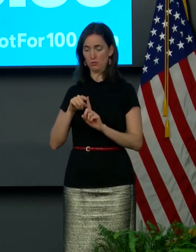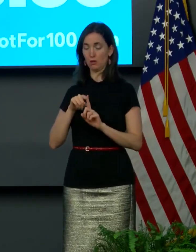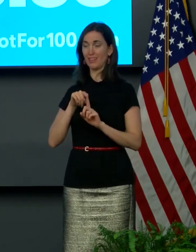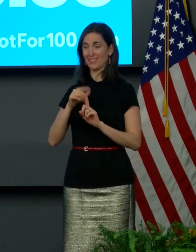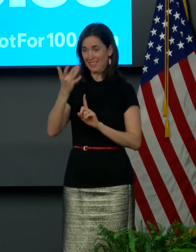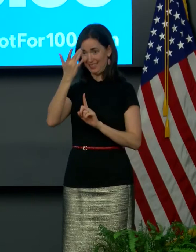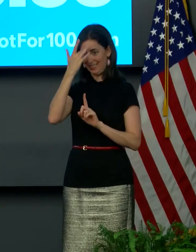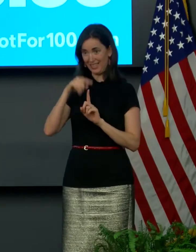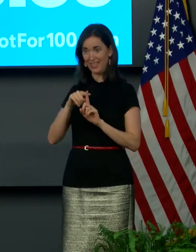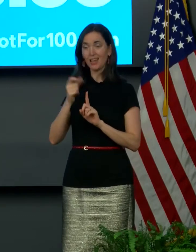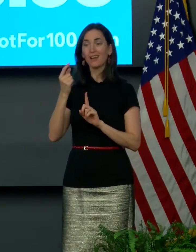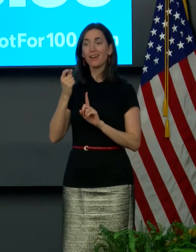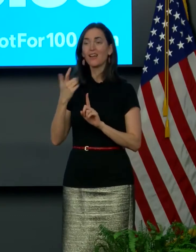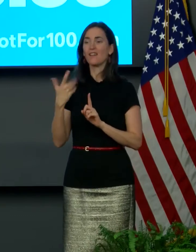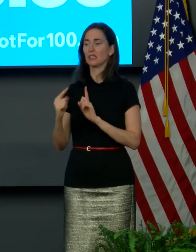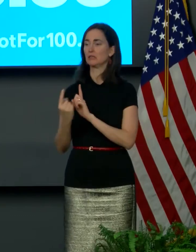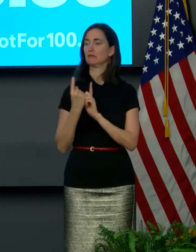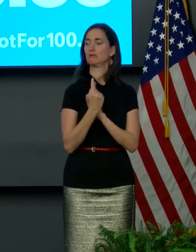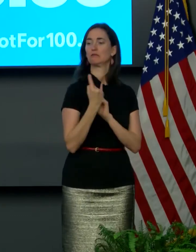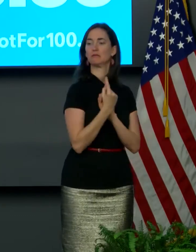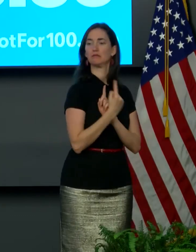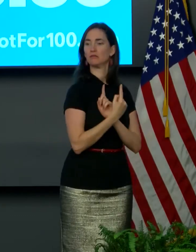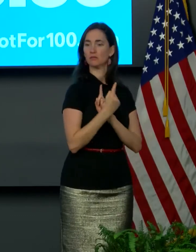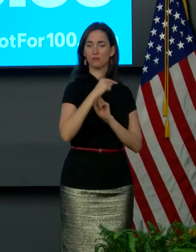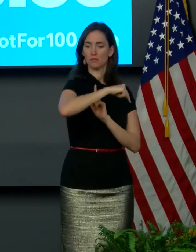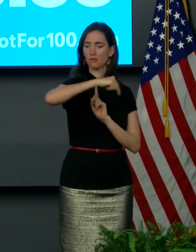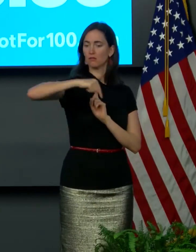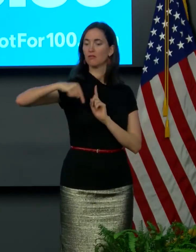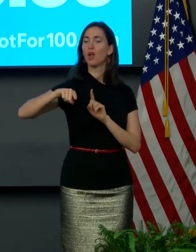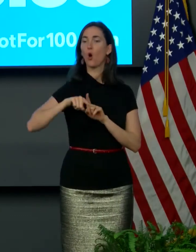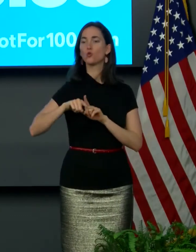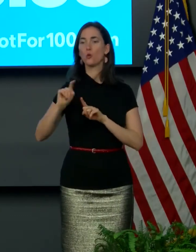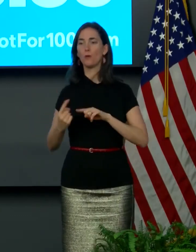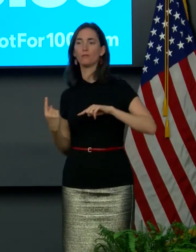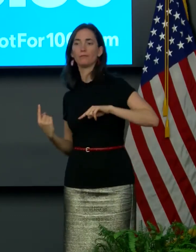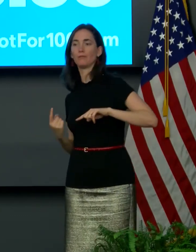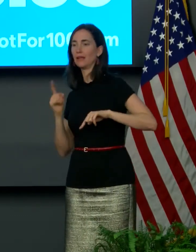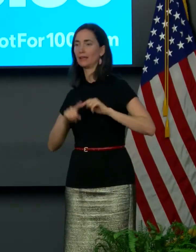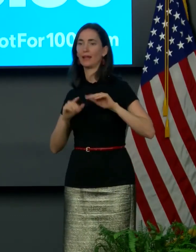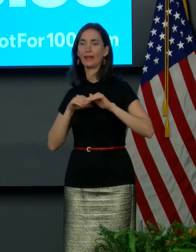school for some period of time because of that.